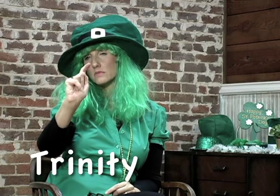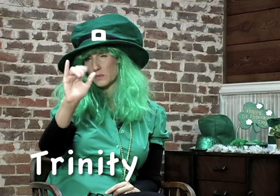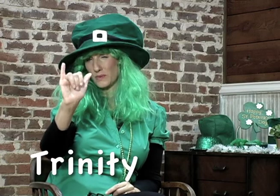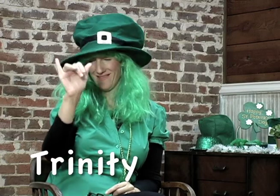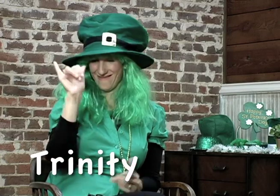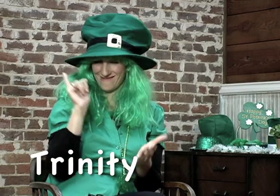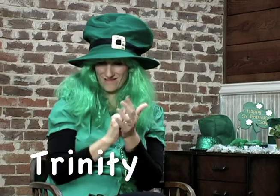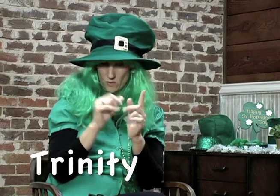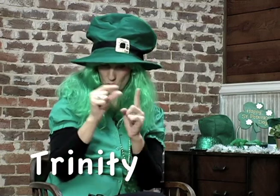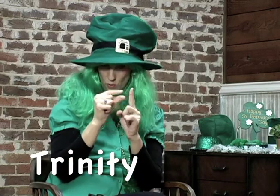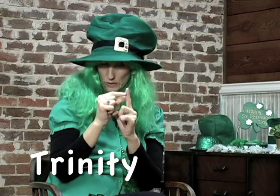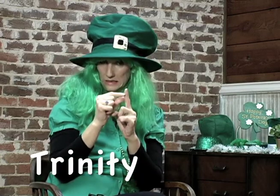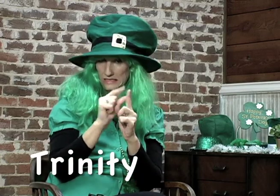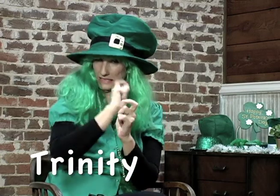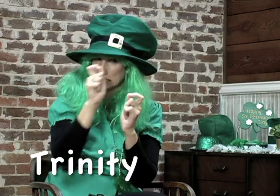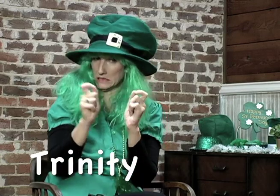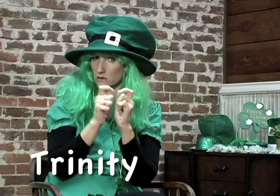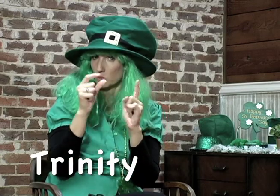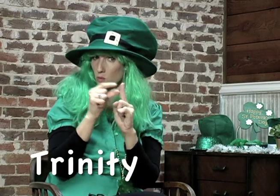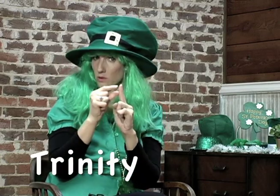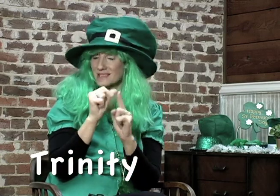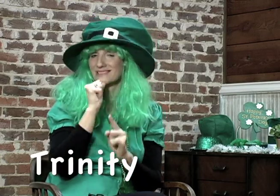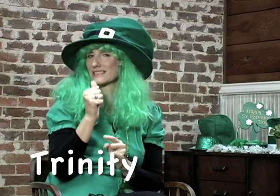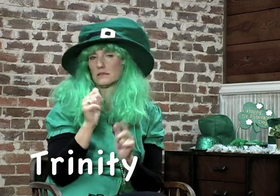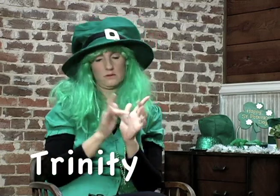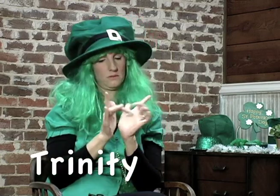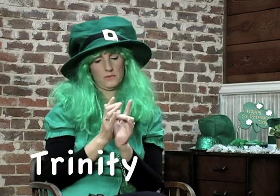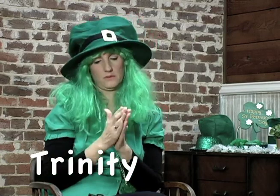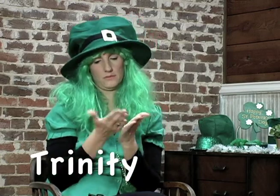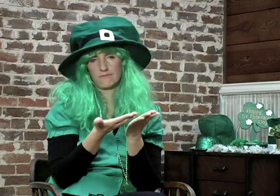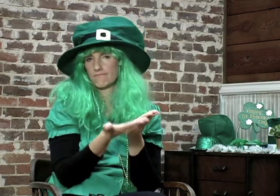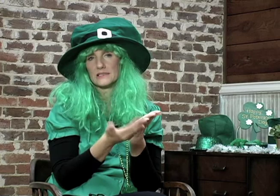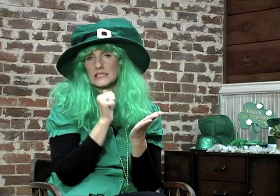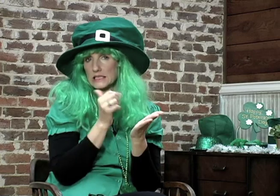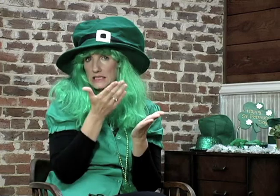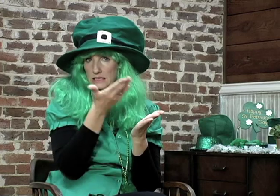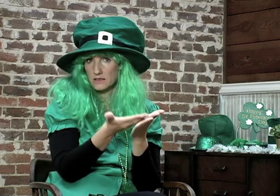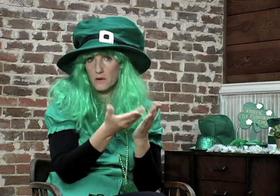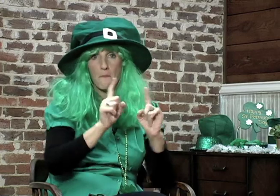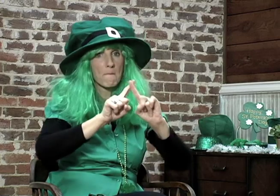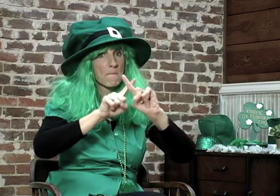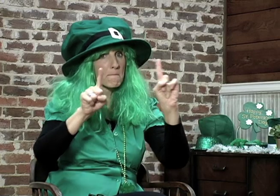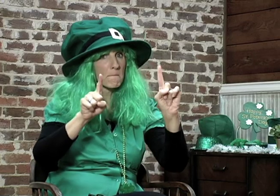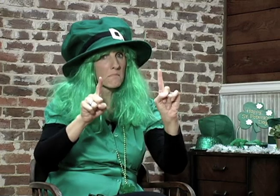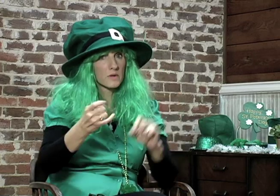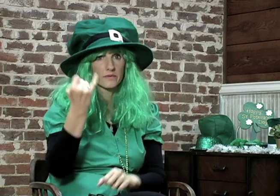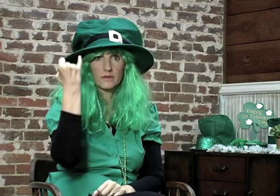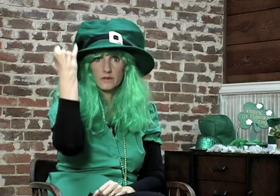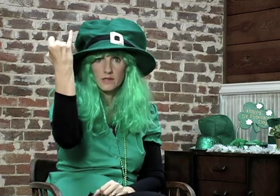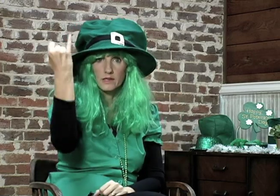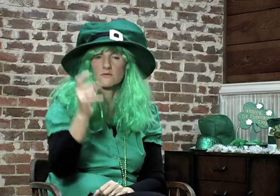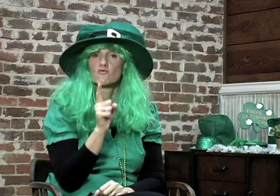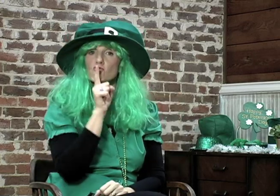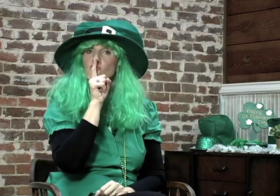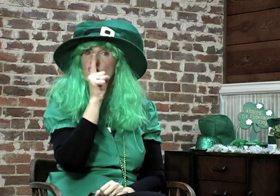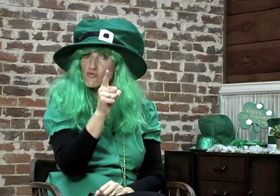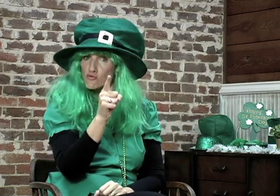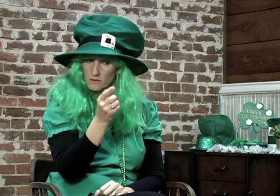Trinity, that word, that exact word is not in the Bible. It's not there listed in the Bible, but the idea and